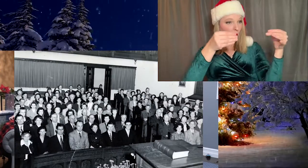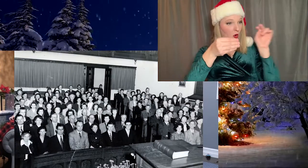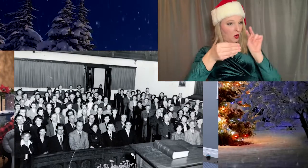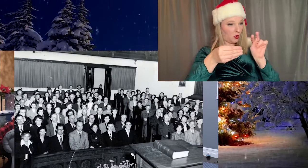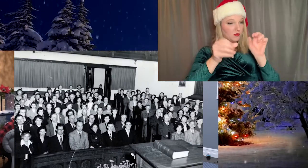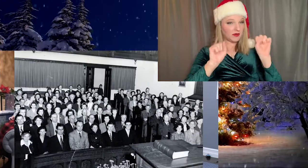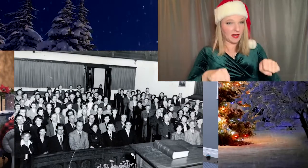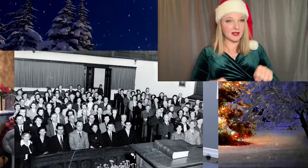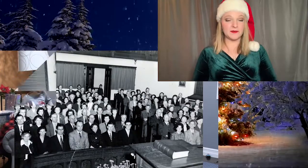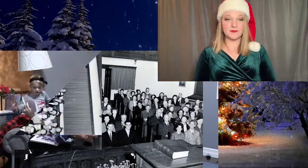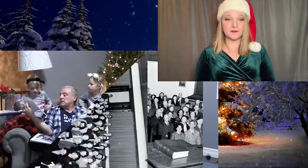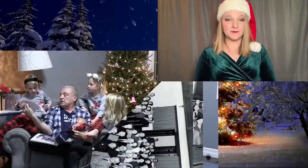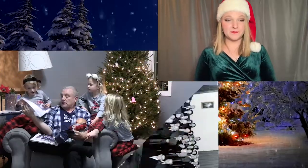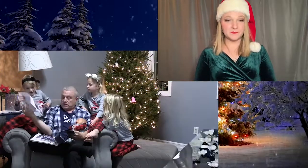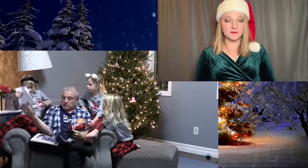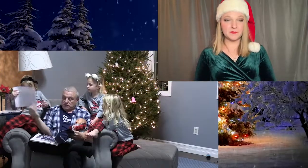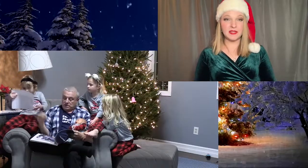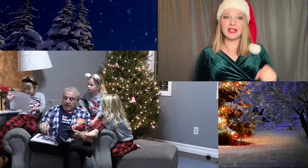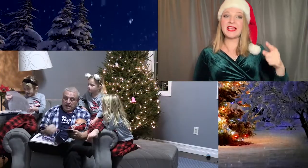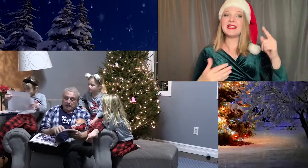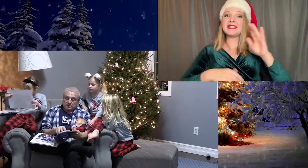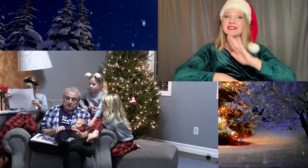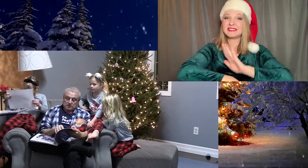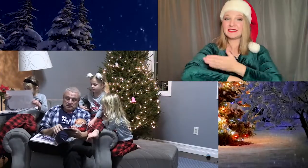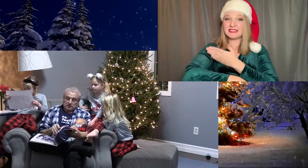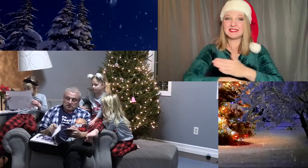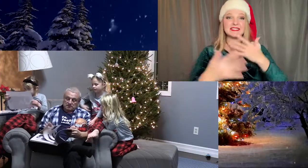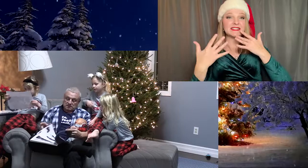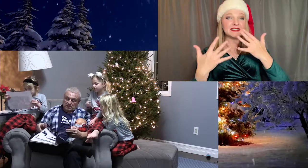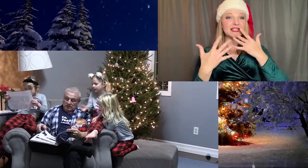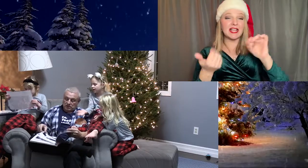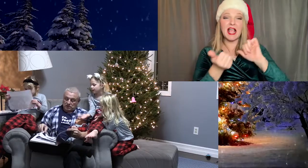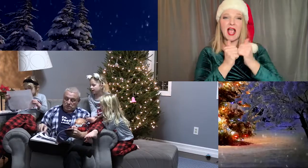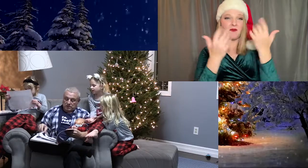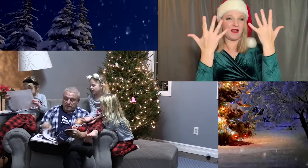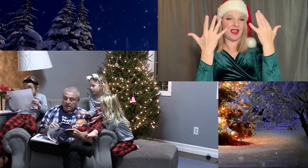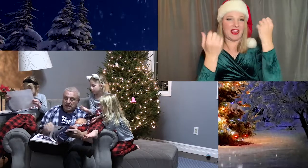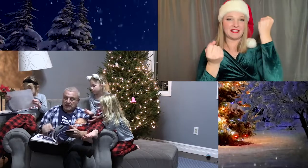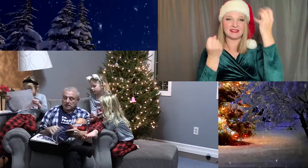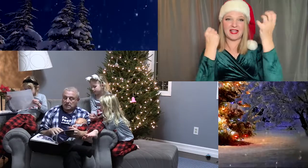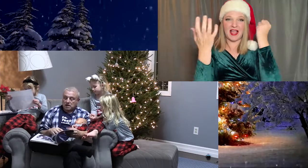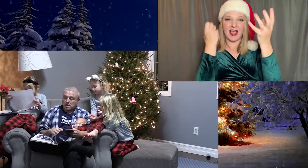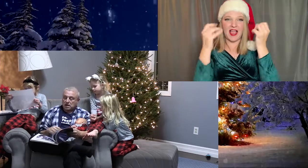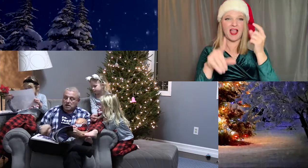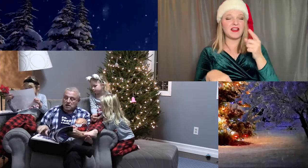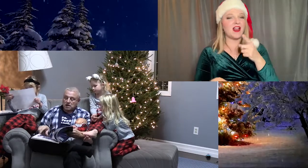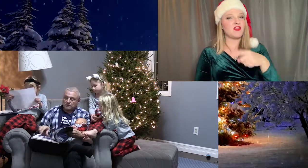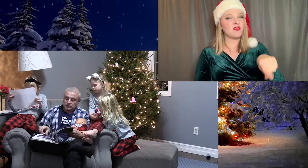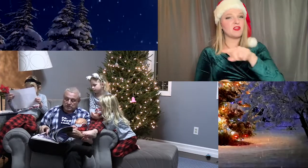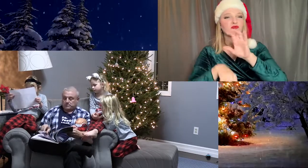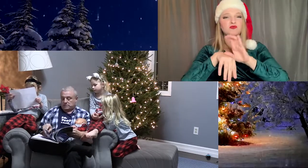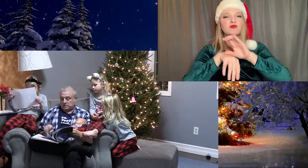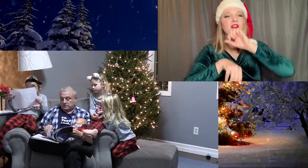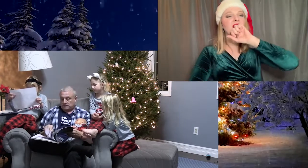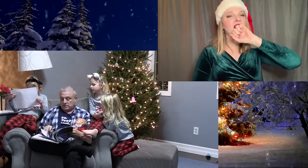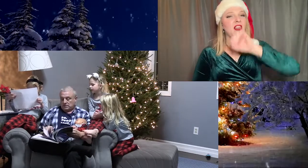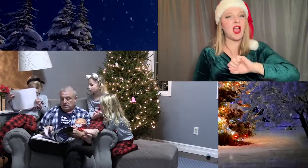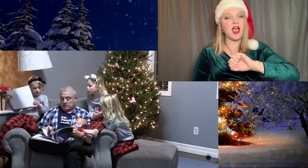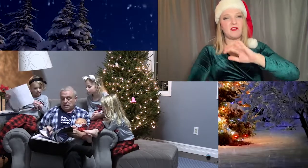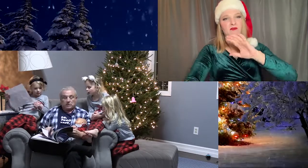yeah, you can see it. Take hold of it. They would use their hands to sing. And you know what? They loved